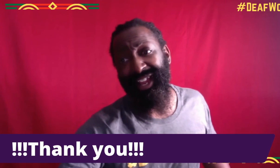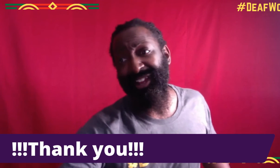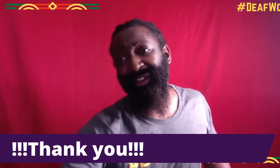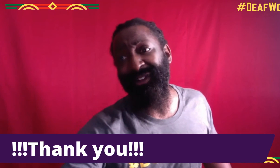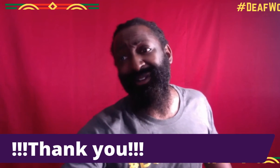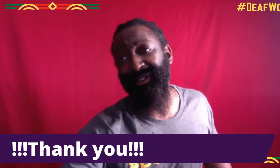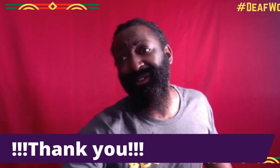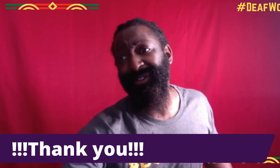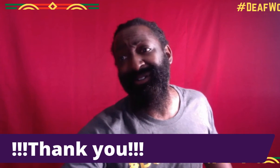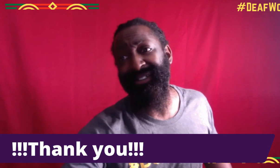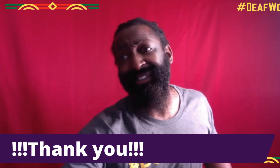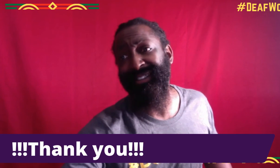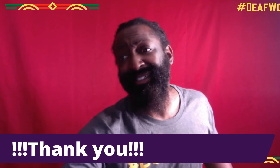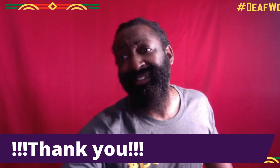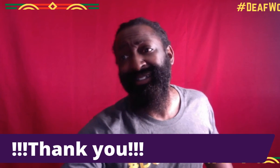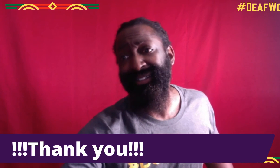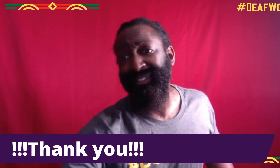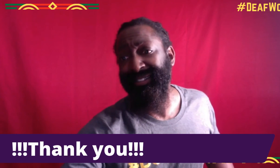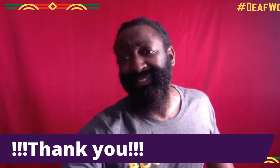Thank you.